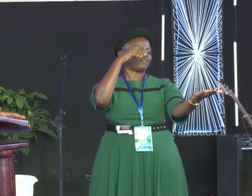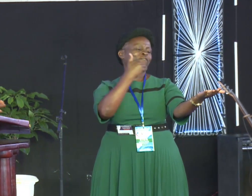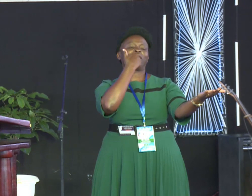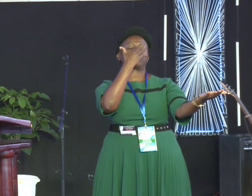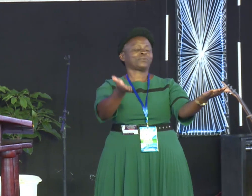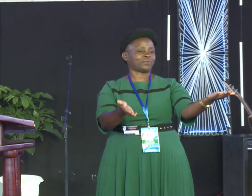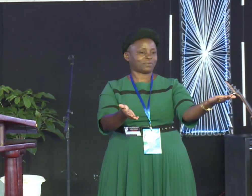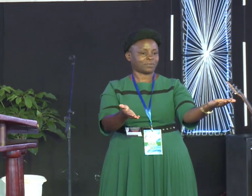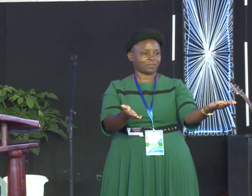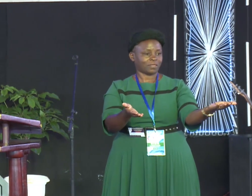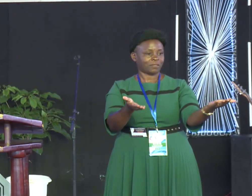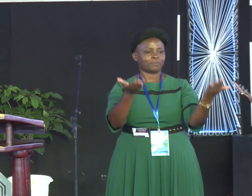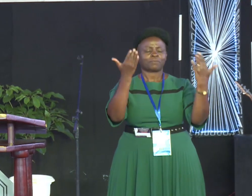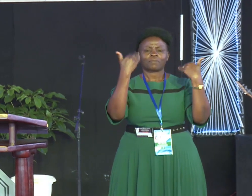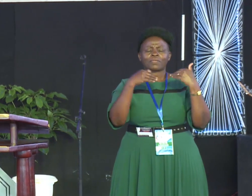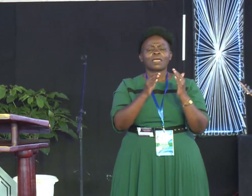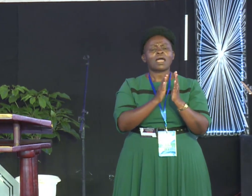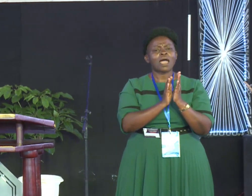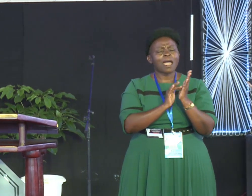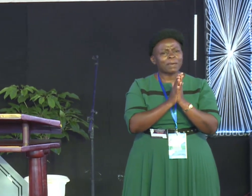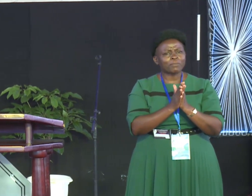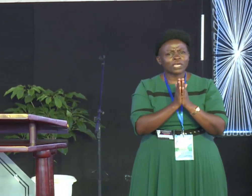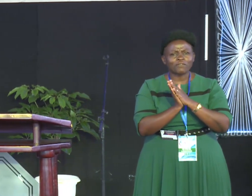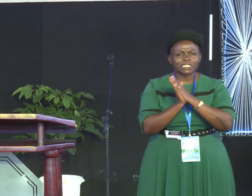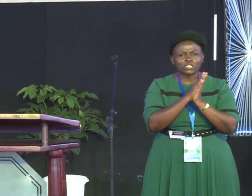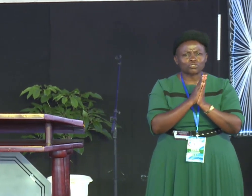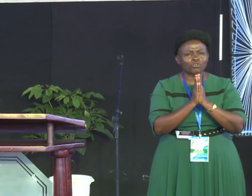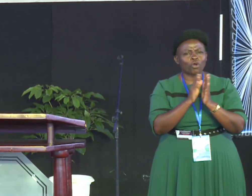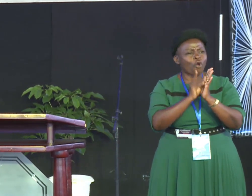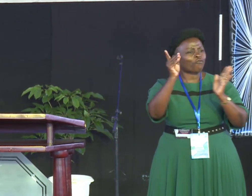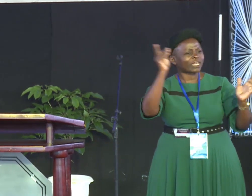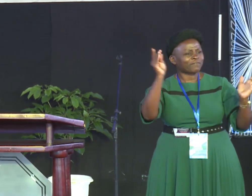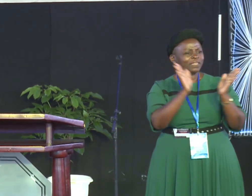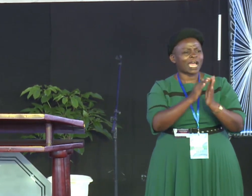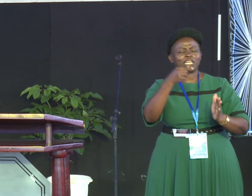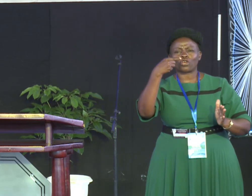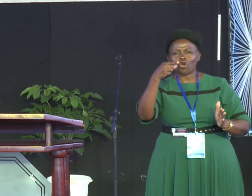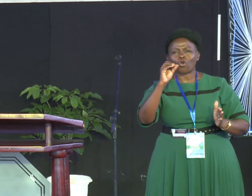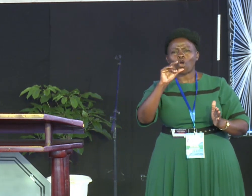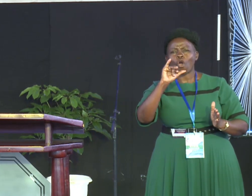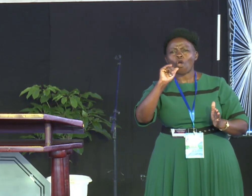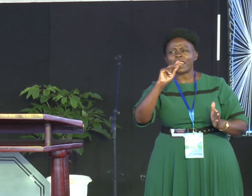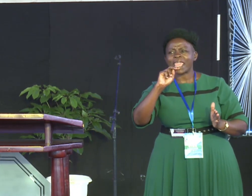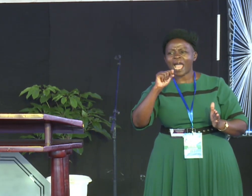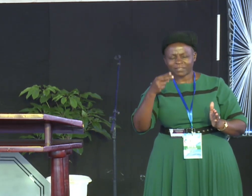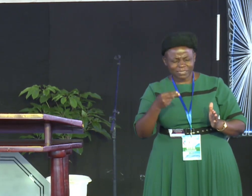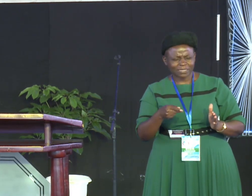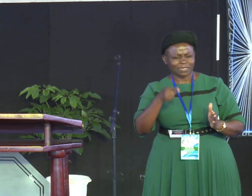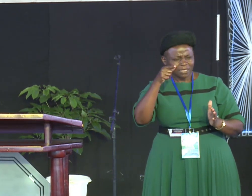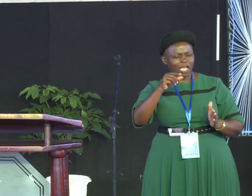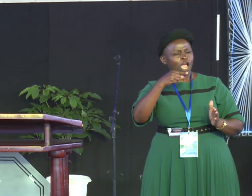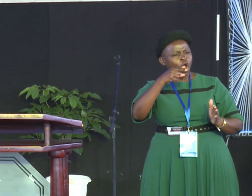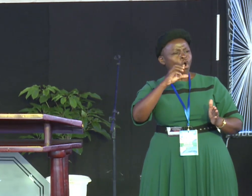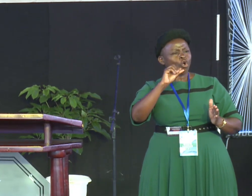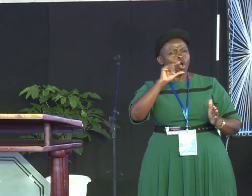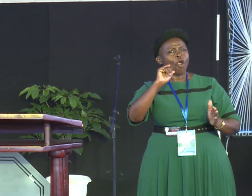yetu iwo lugero lwa Goliath ne Daudi. The Bible gives us the story of David and Goliath. Goliath yaina ebyafaye birungi mu kulwana